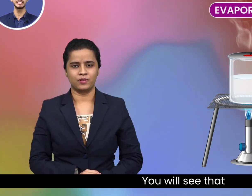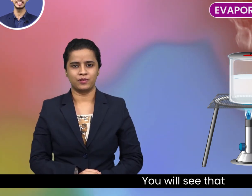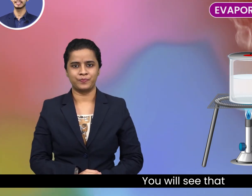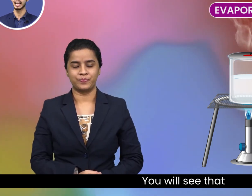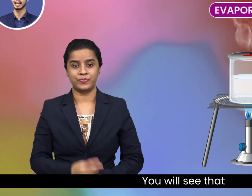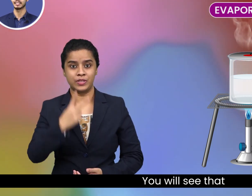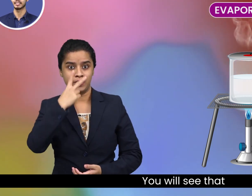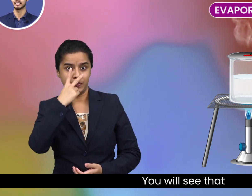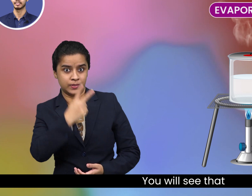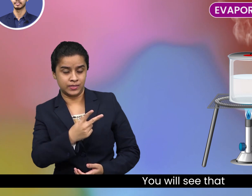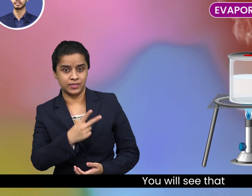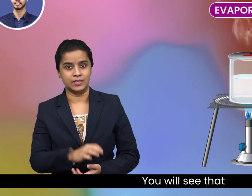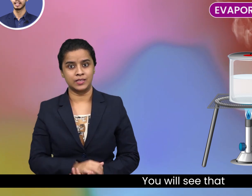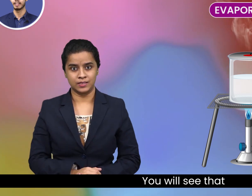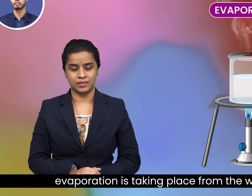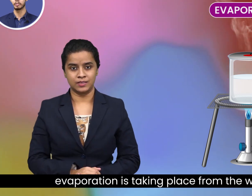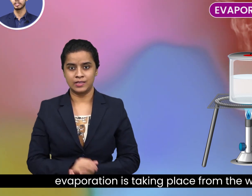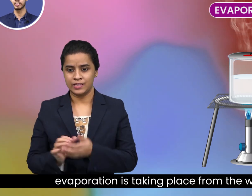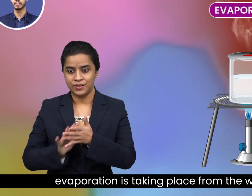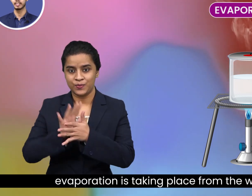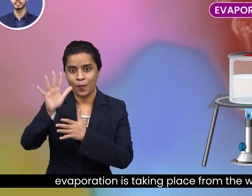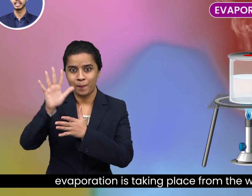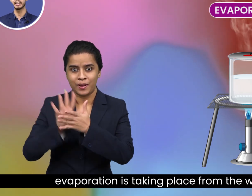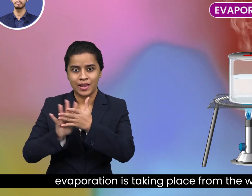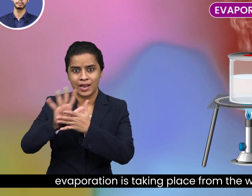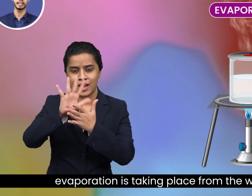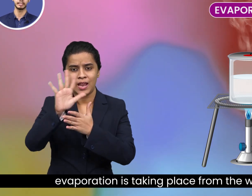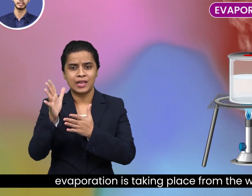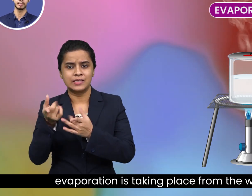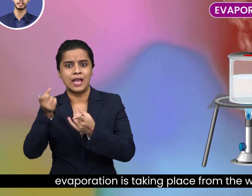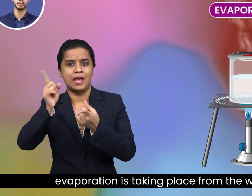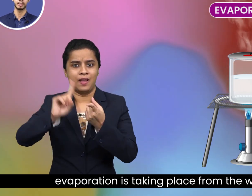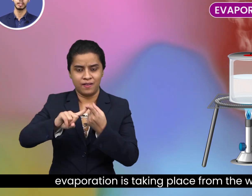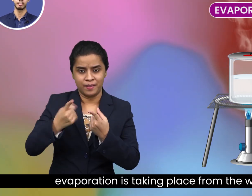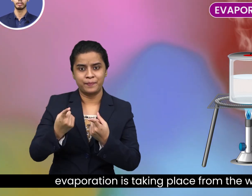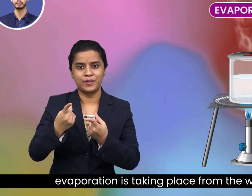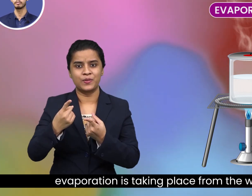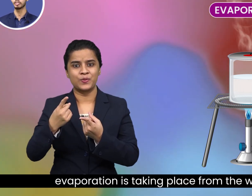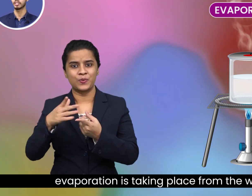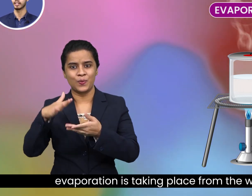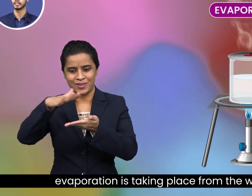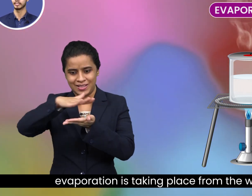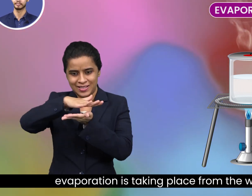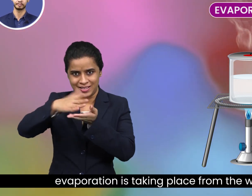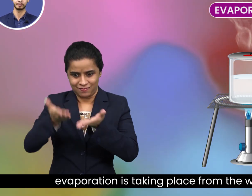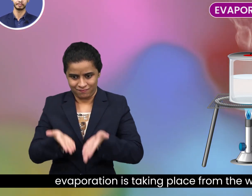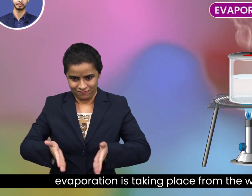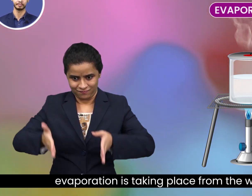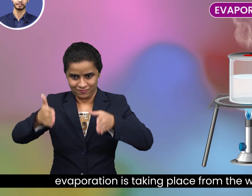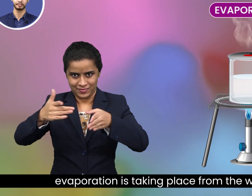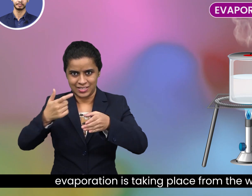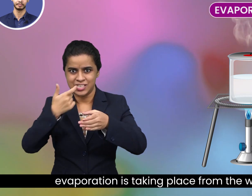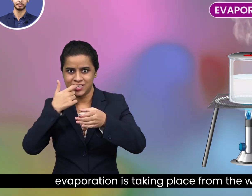You will see that evaporation is taking place from the watch glass.